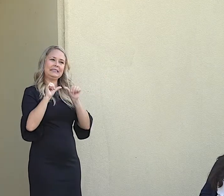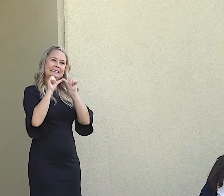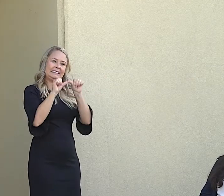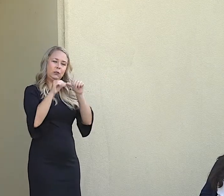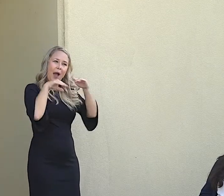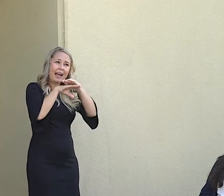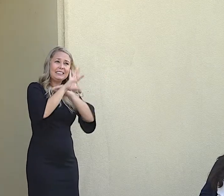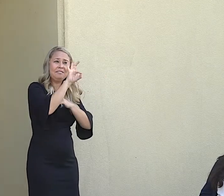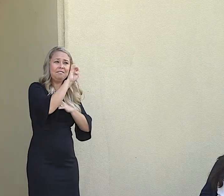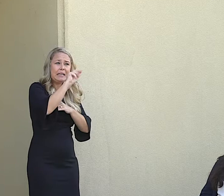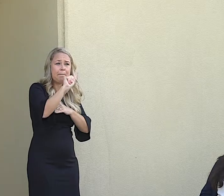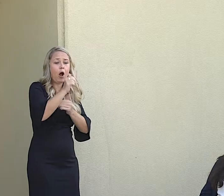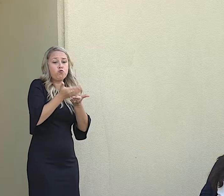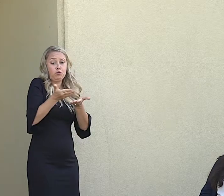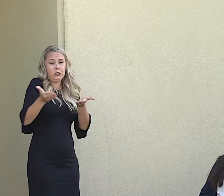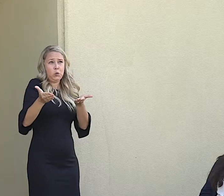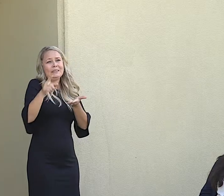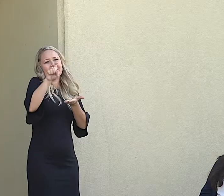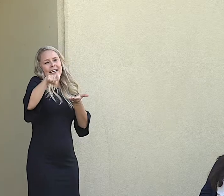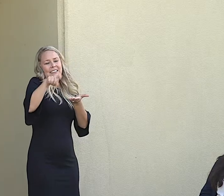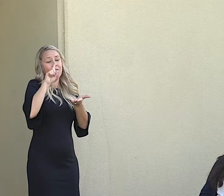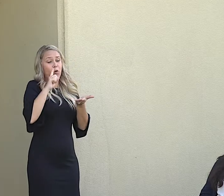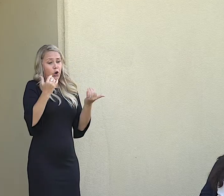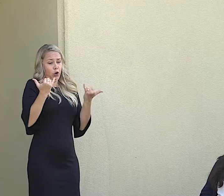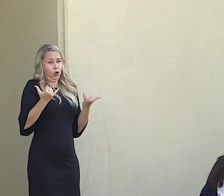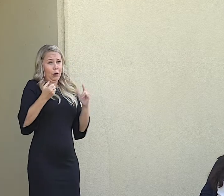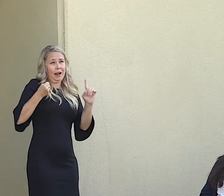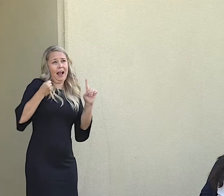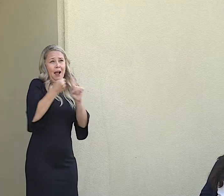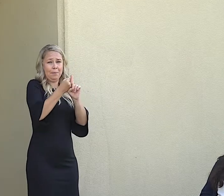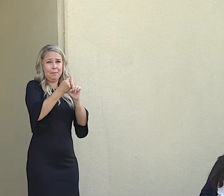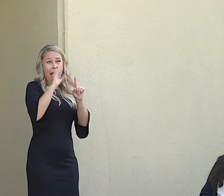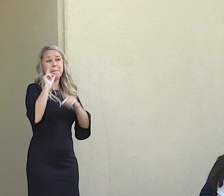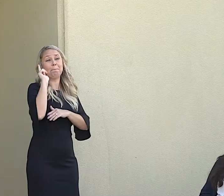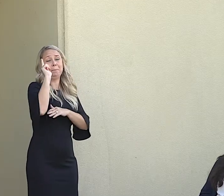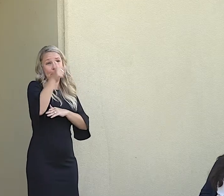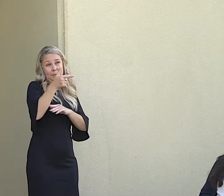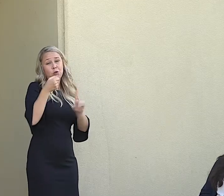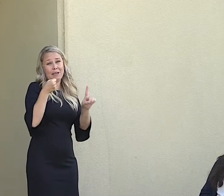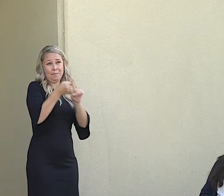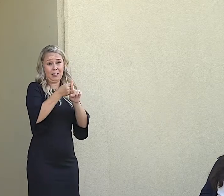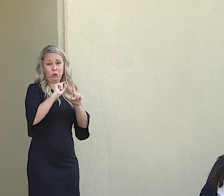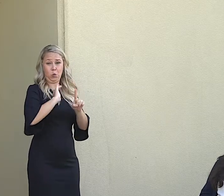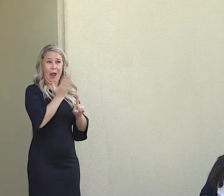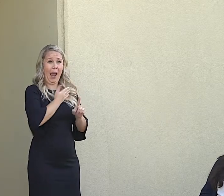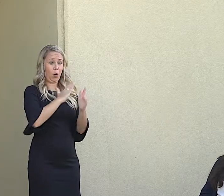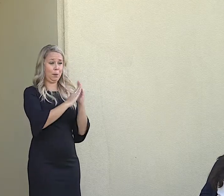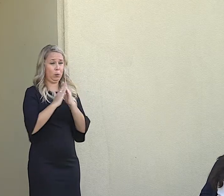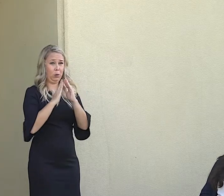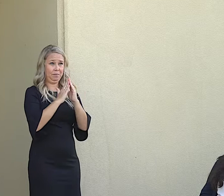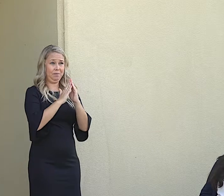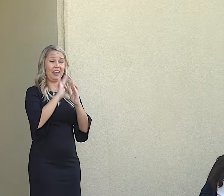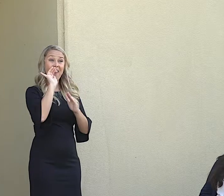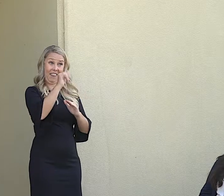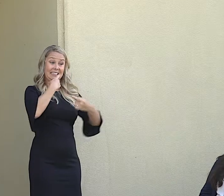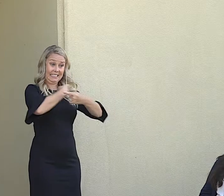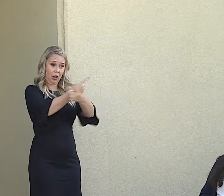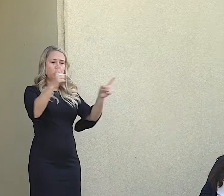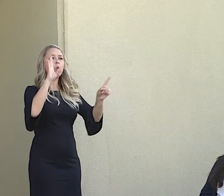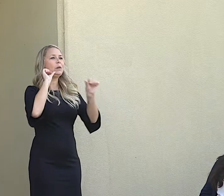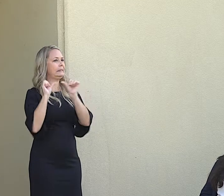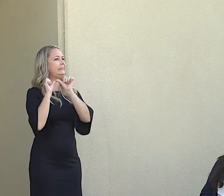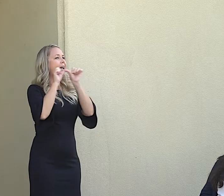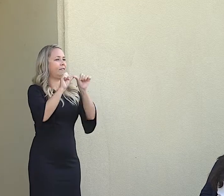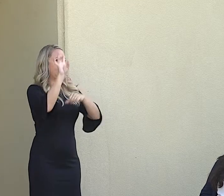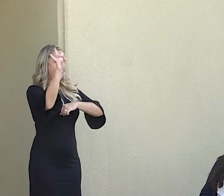FEMA, resources necessary for the current and potential impacts of COVID-19 within our community. That declaration will extend for another